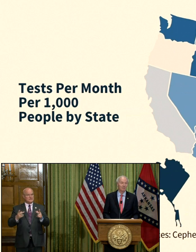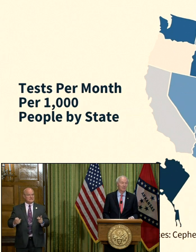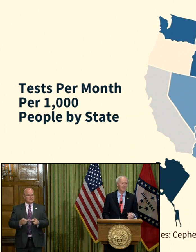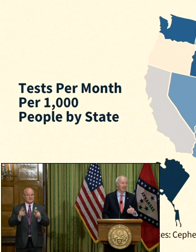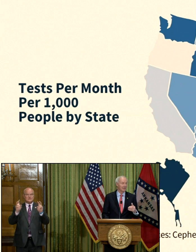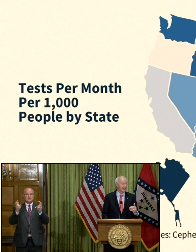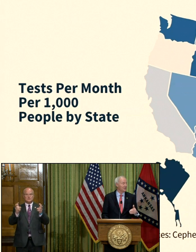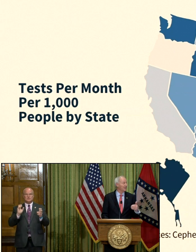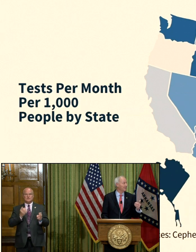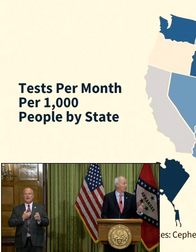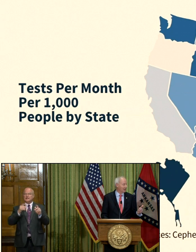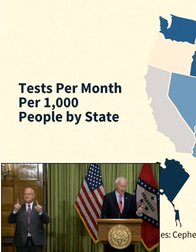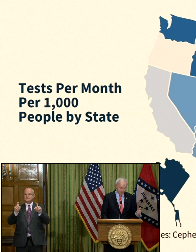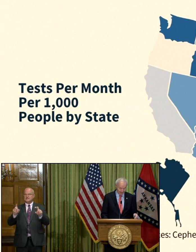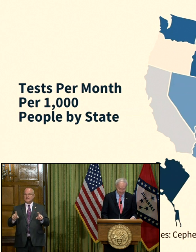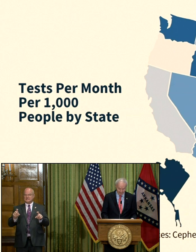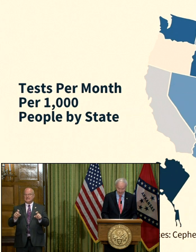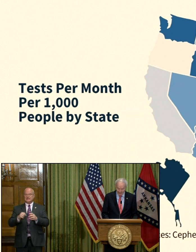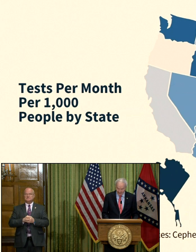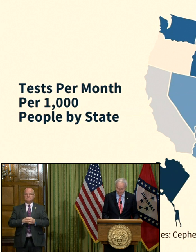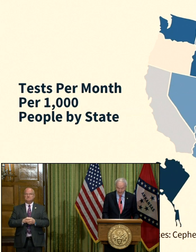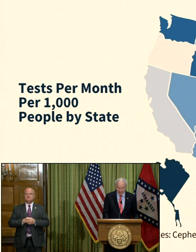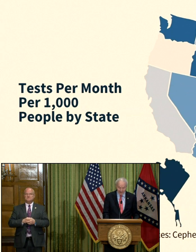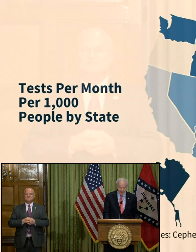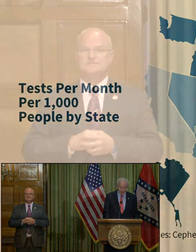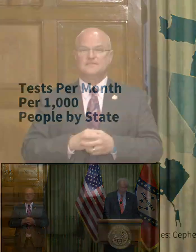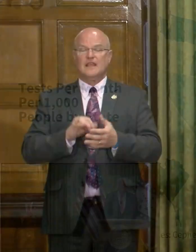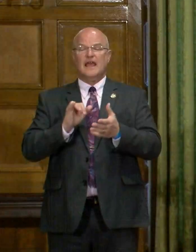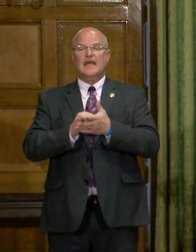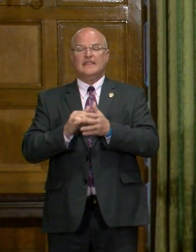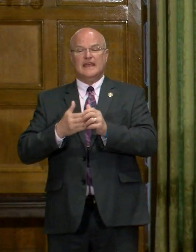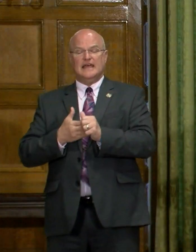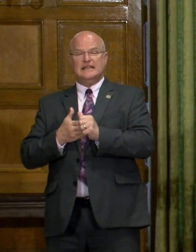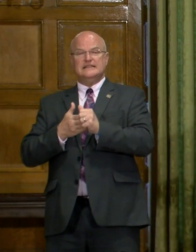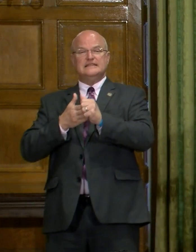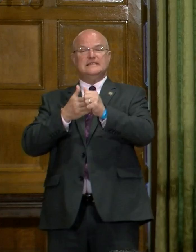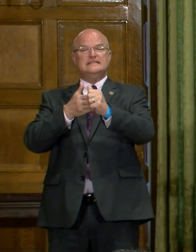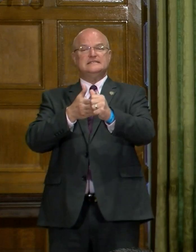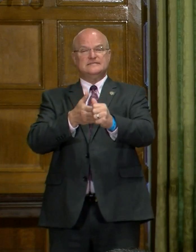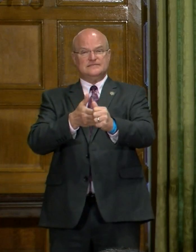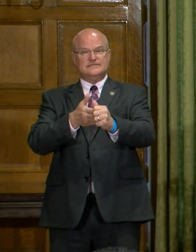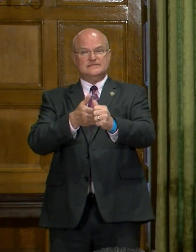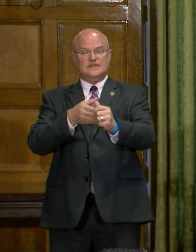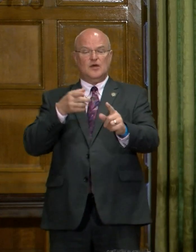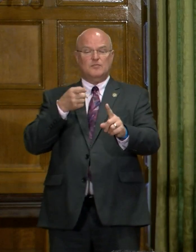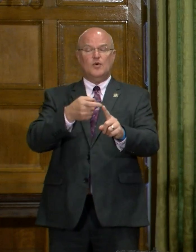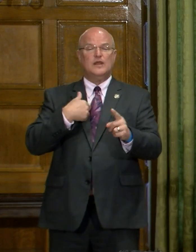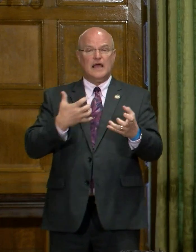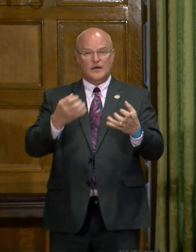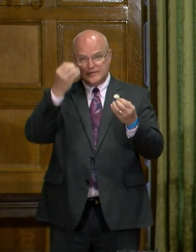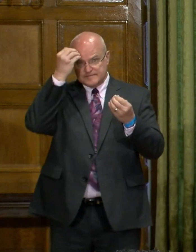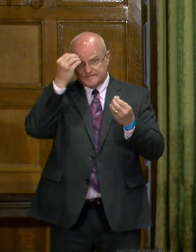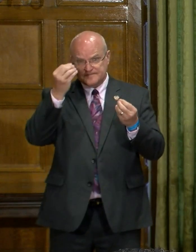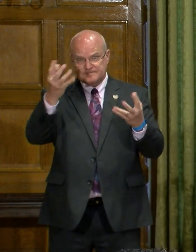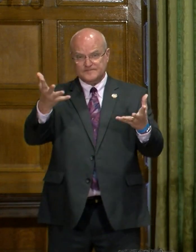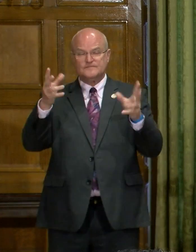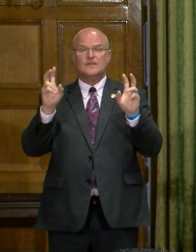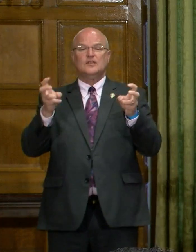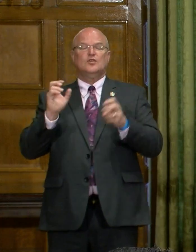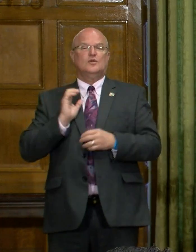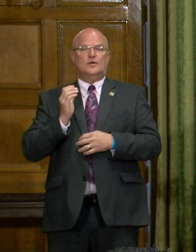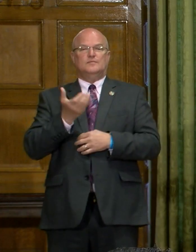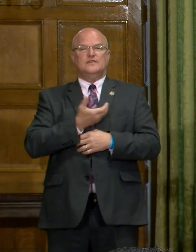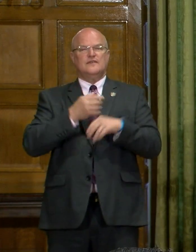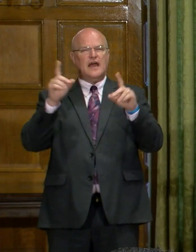position in terms of our testing per capita. And that leads me to a point that I want to make in terms of